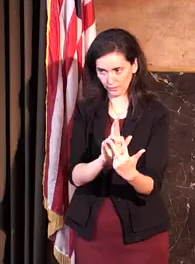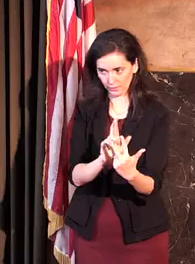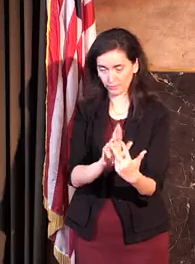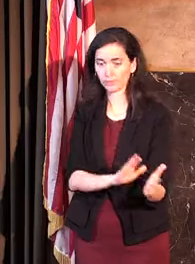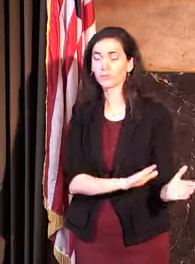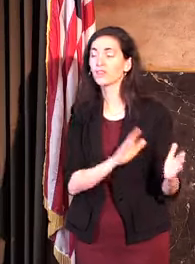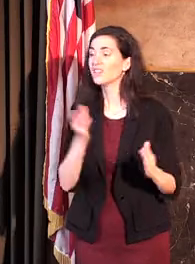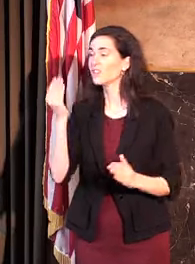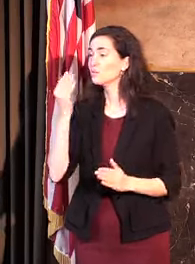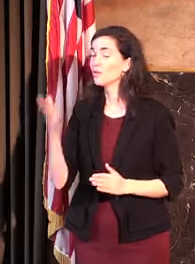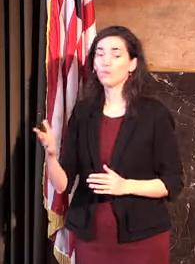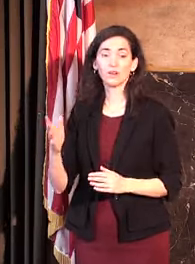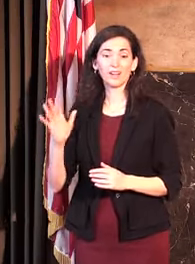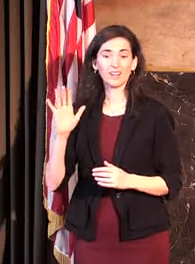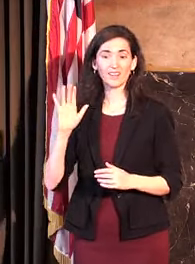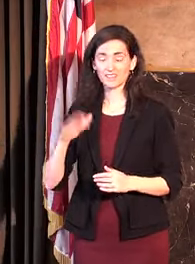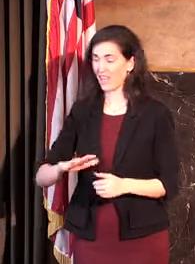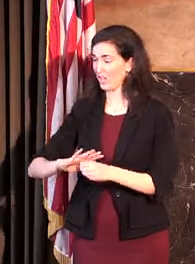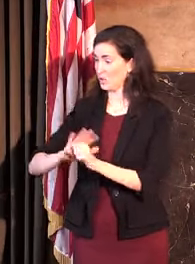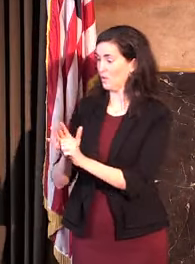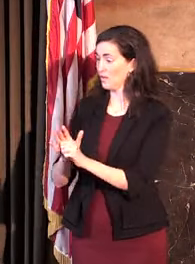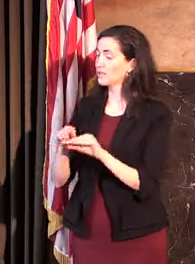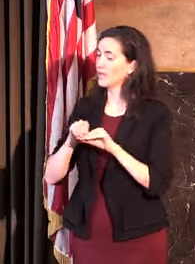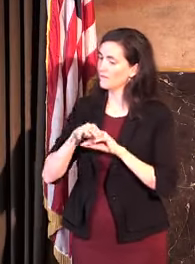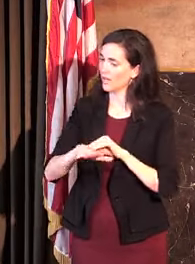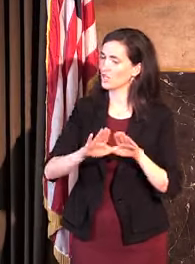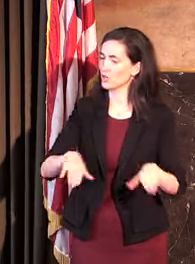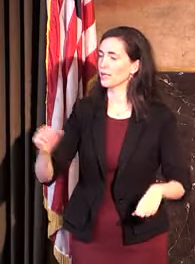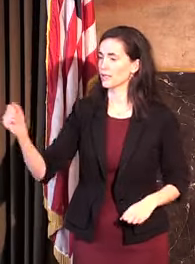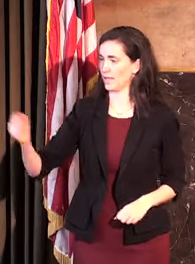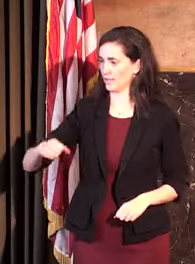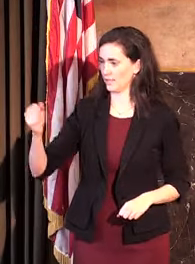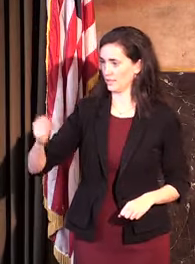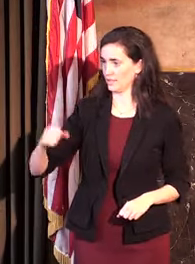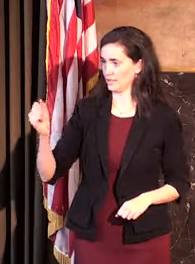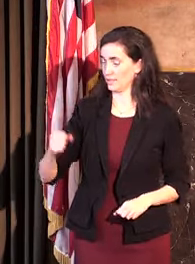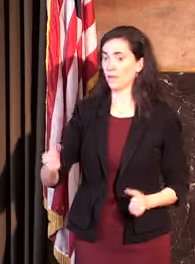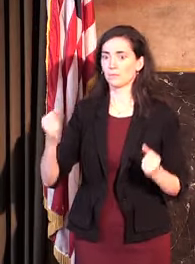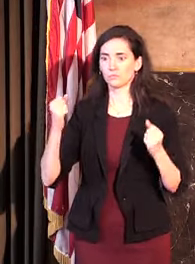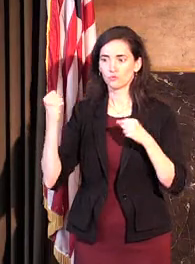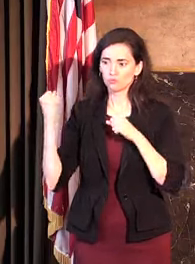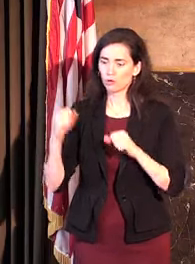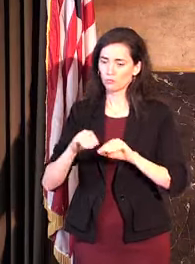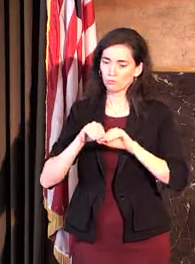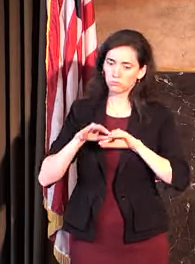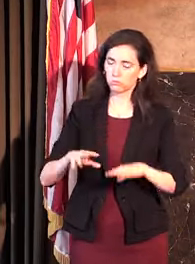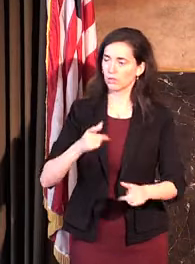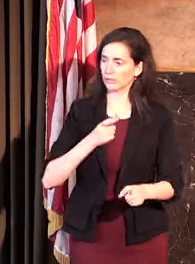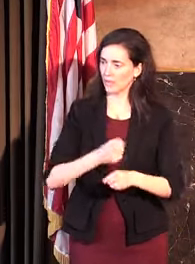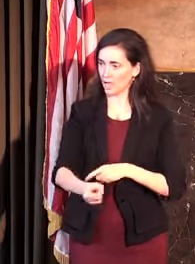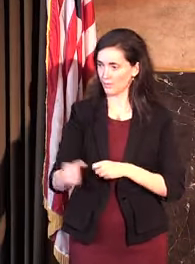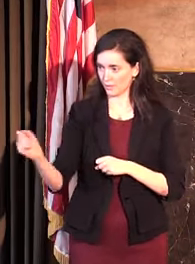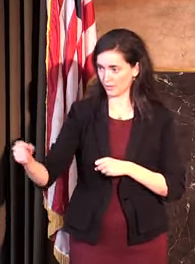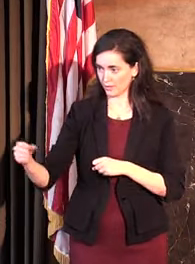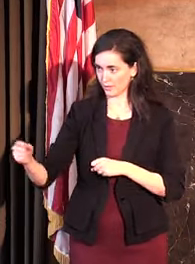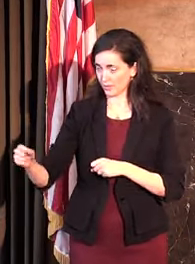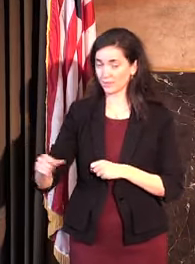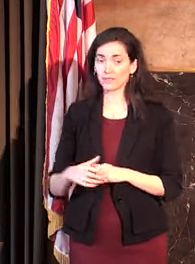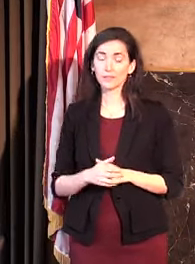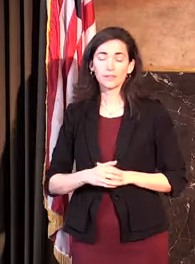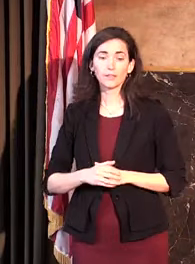This virus does affect children in profound ways, and it's really